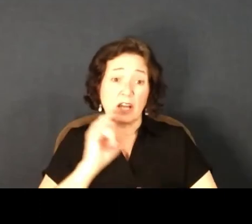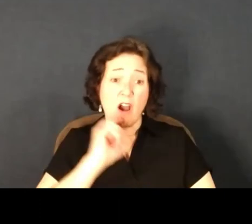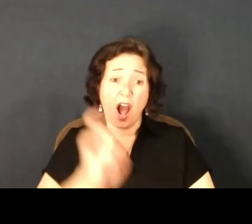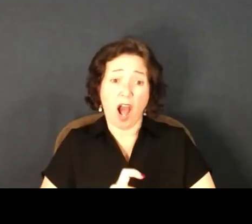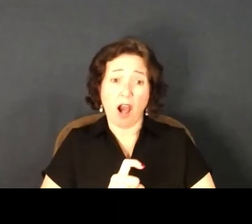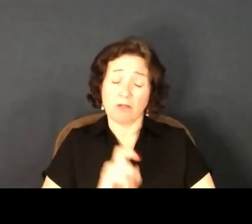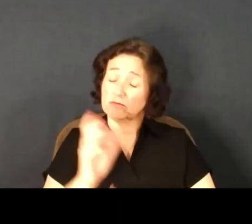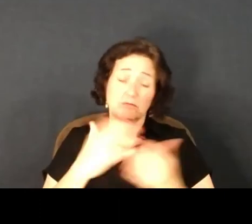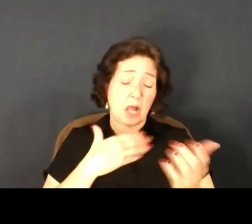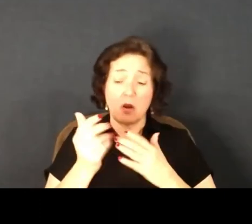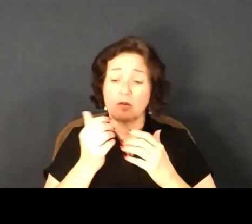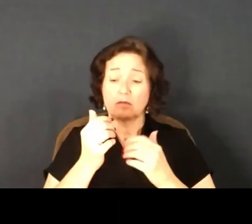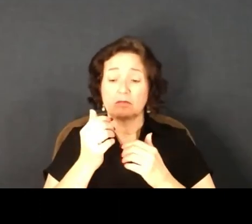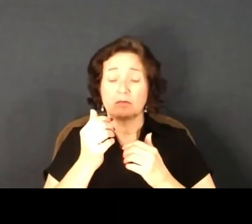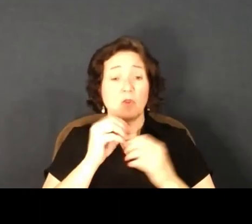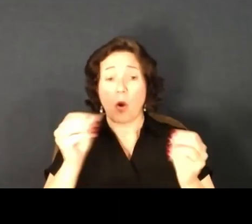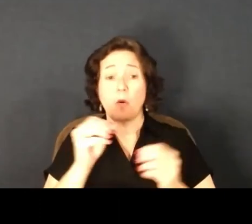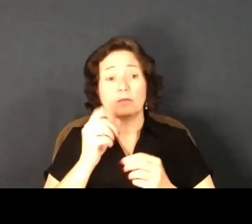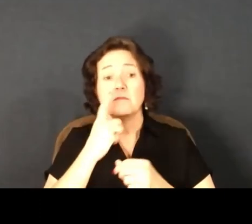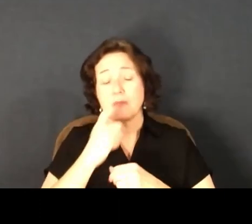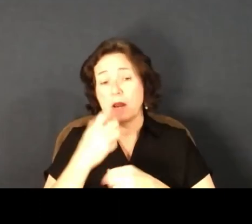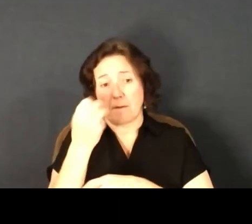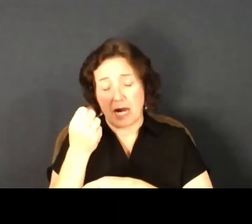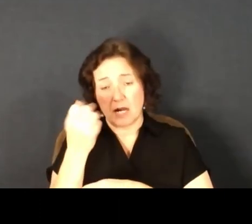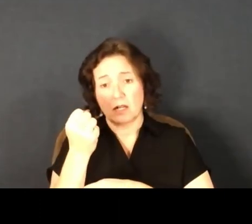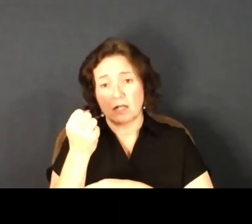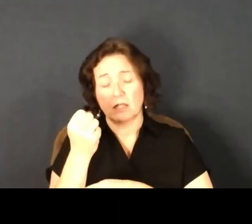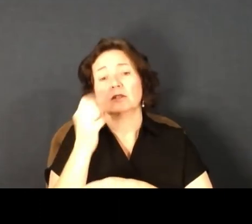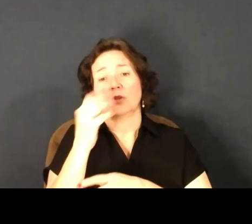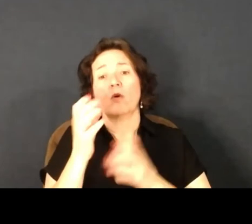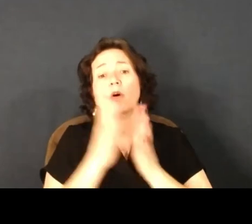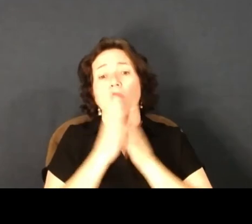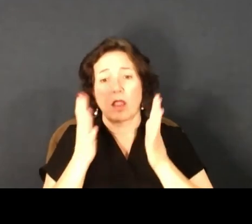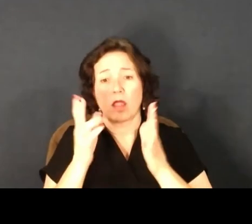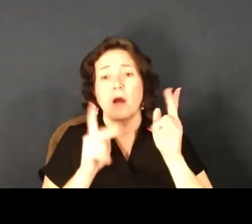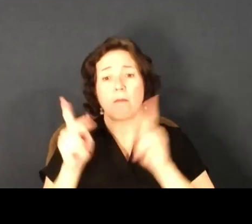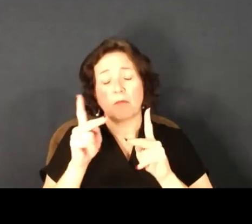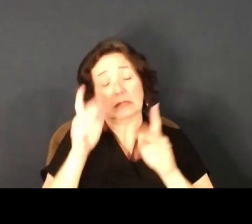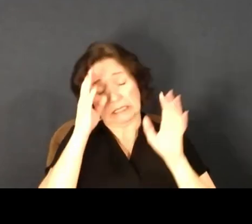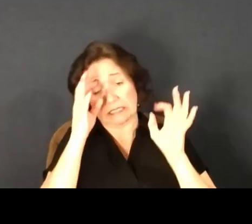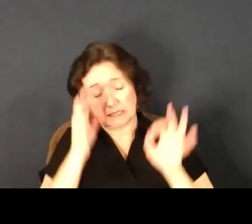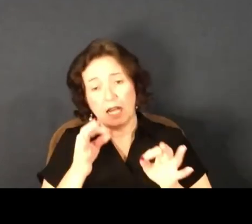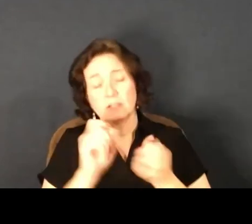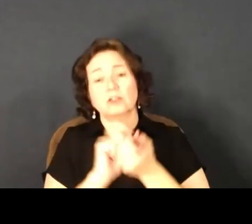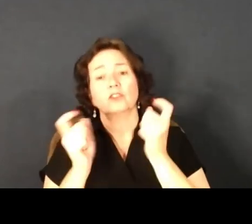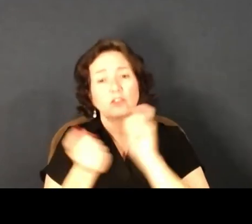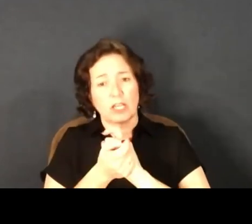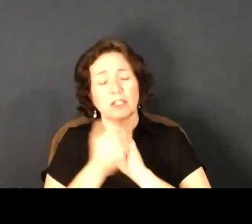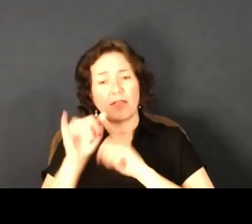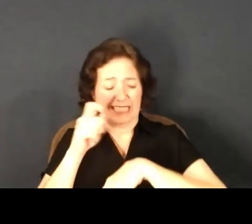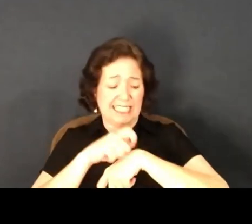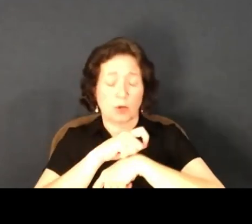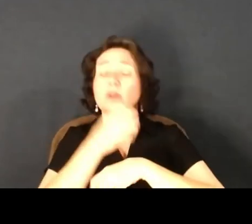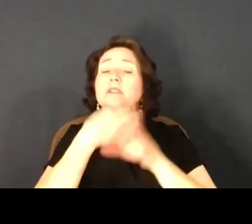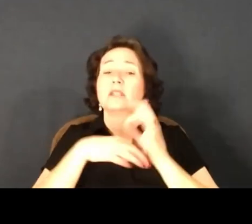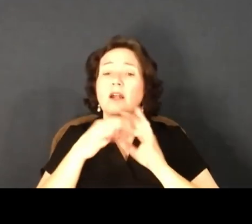without the buttermilk. And so a lot of people decide to change the tattoo rather than